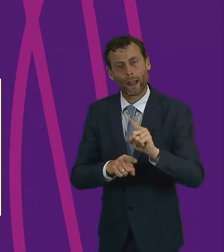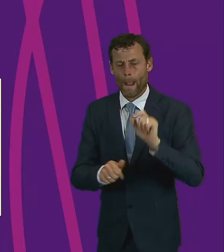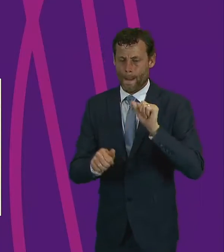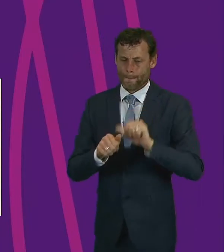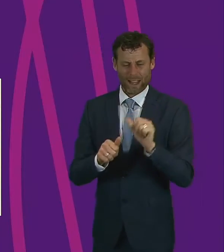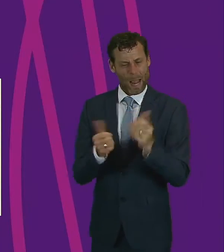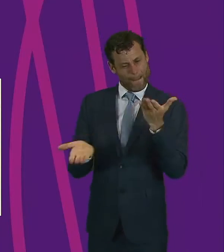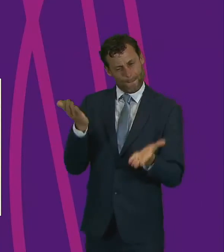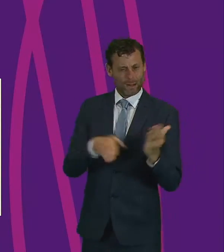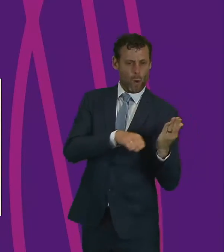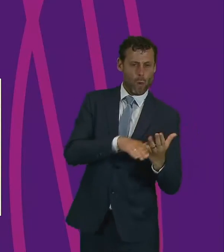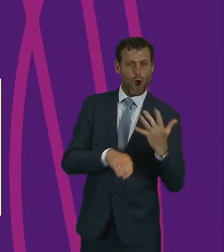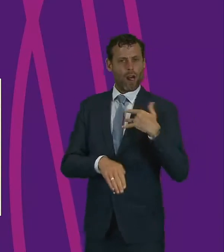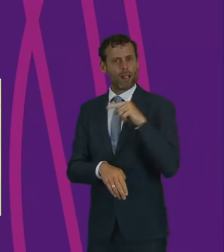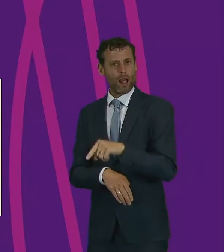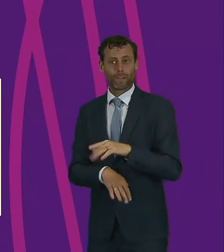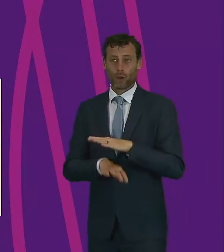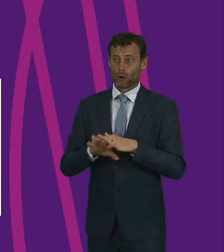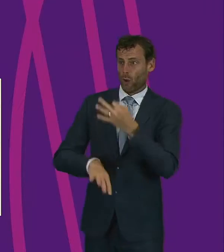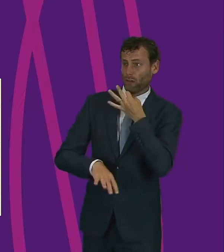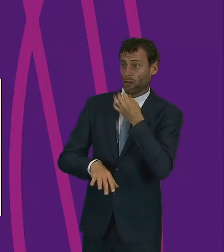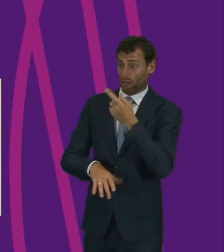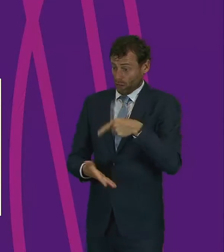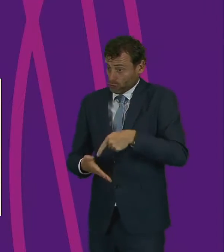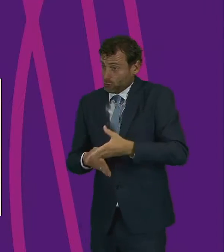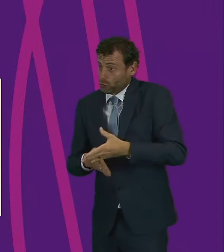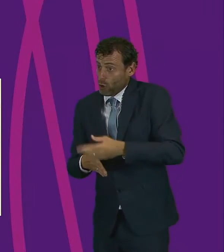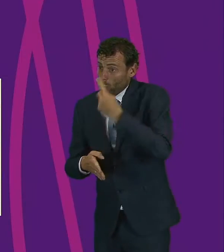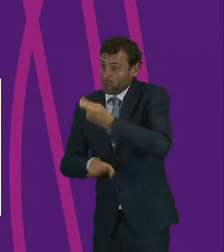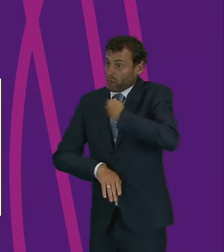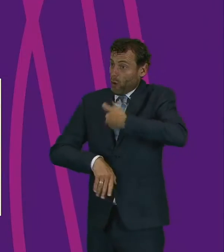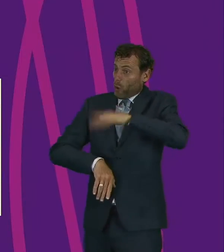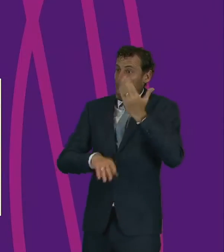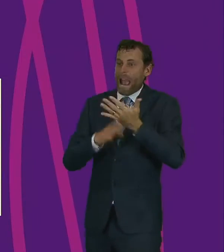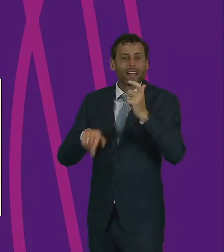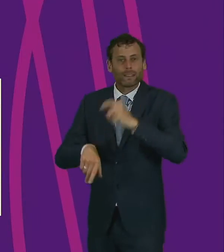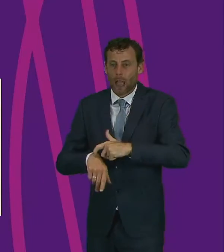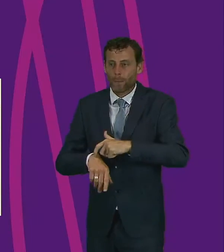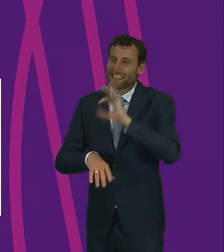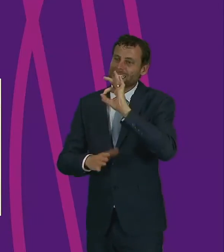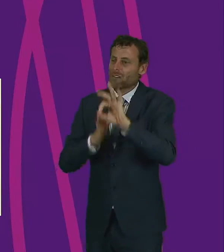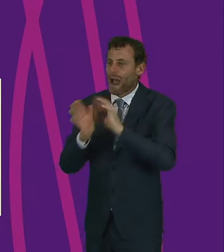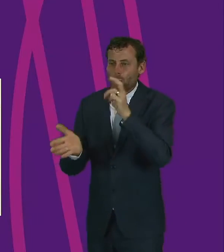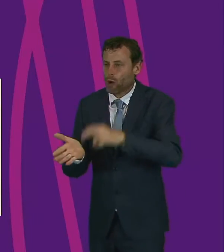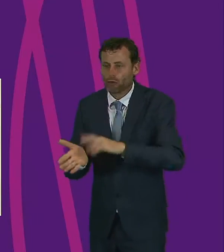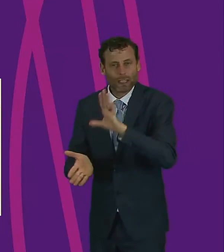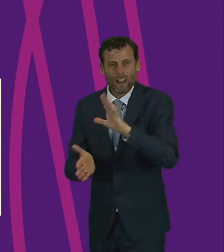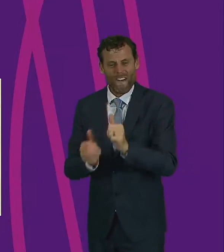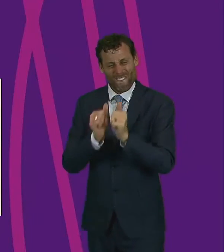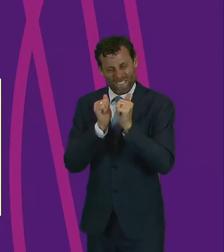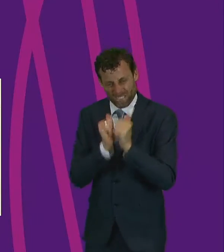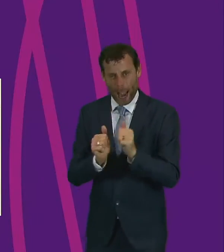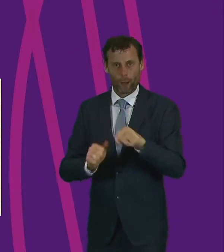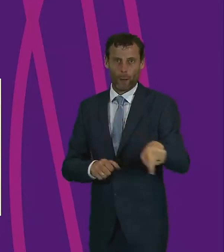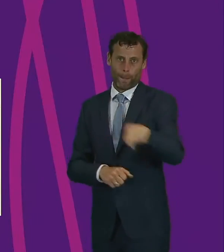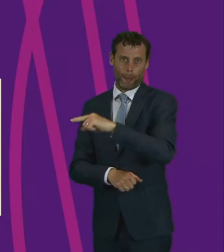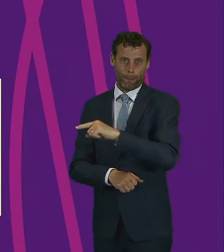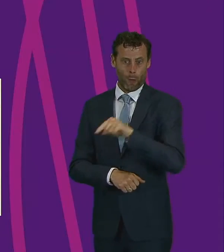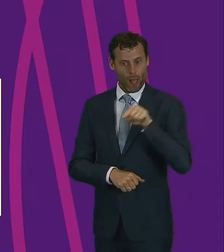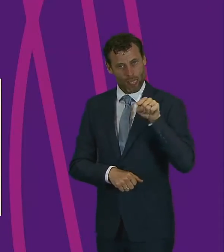No more precarious work, no more zero-hours contracts. Let's value people for their labour, and let's make sure we